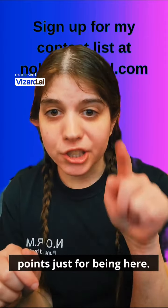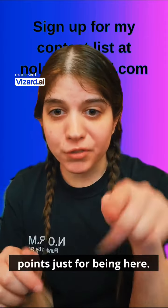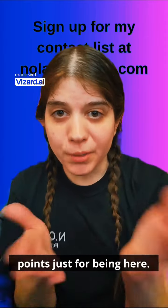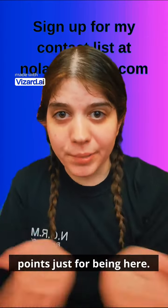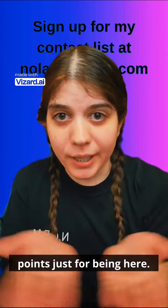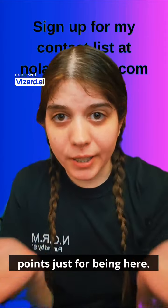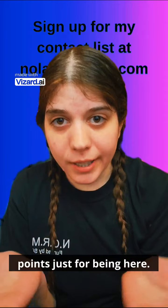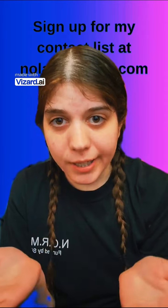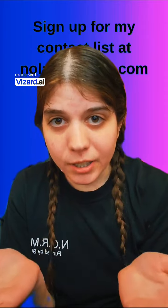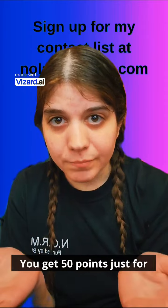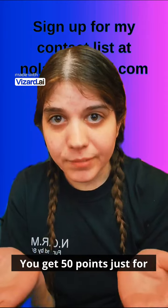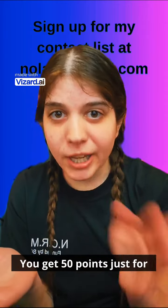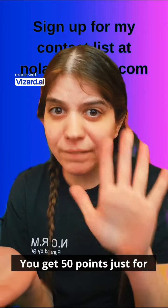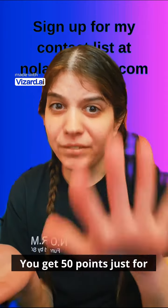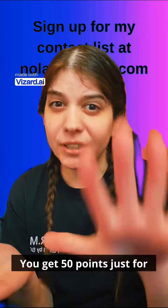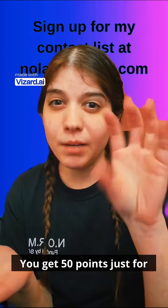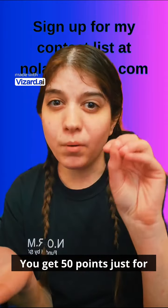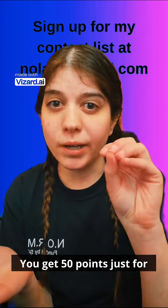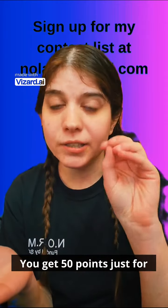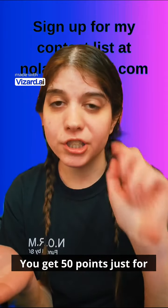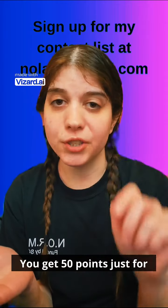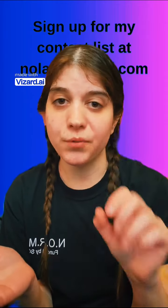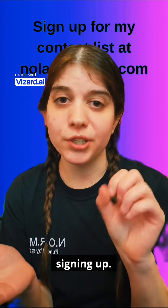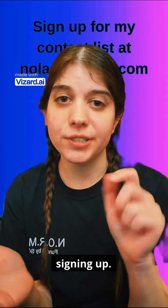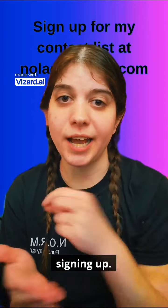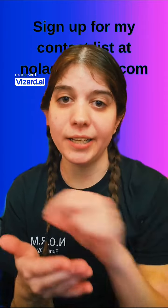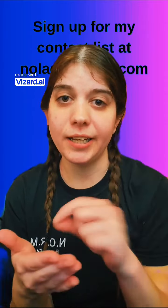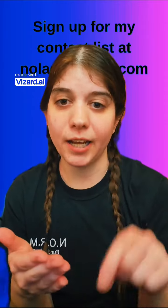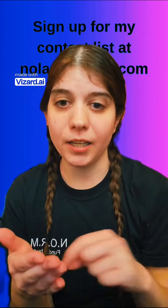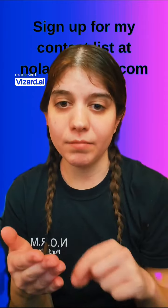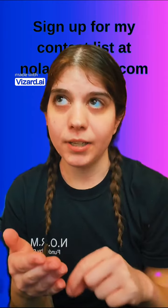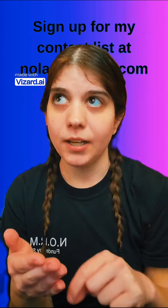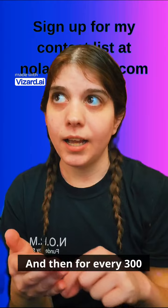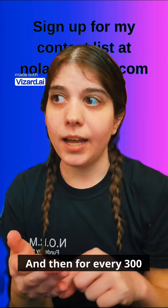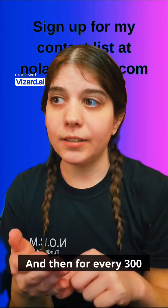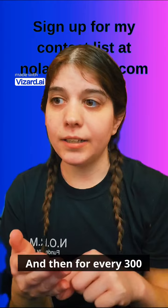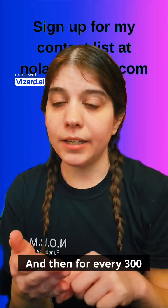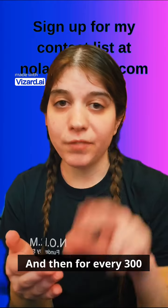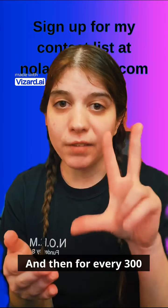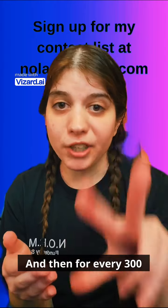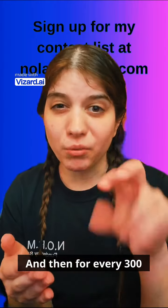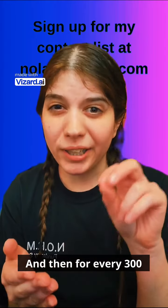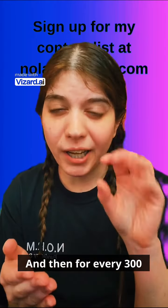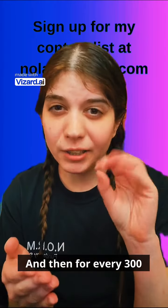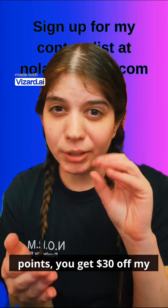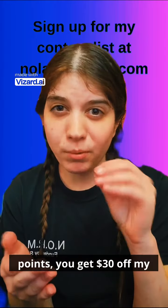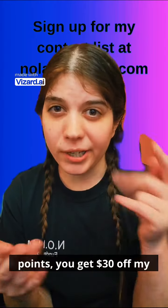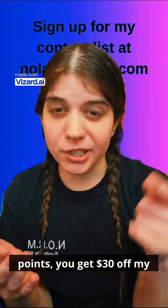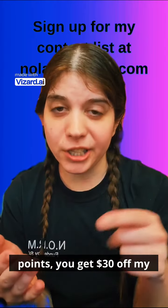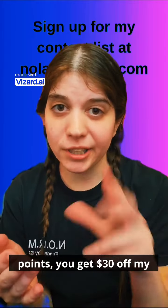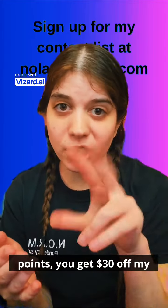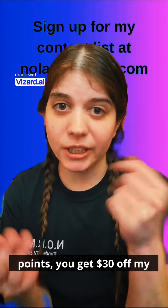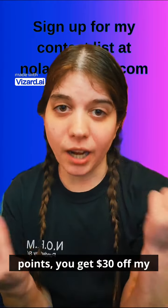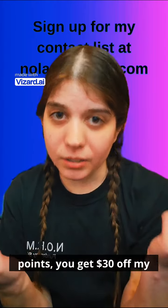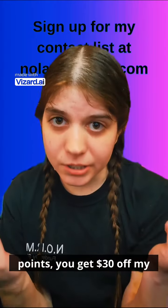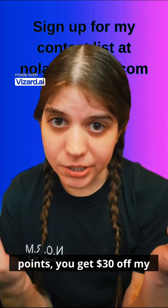for being here. You get 50 points just for signing up. And then for every 300 points, you get $30 off